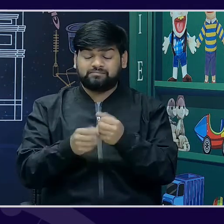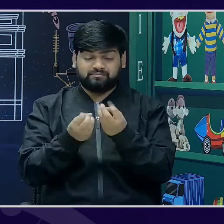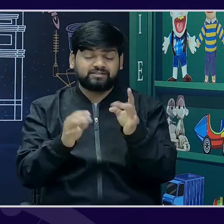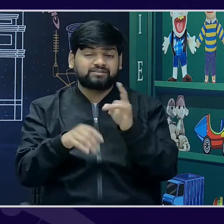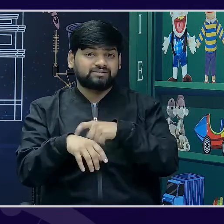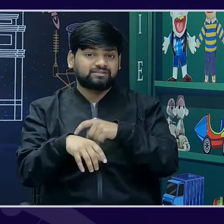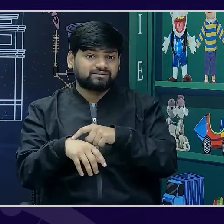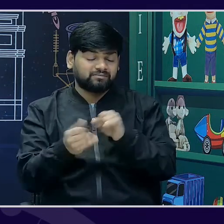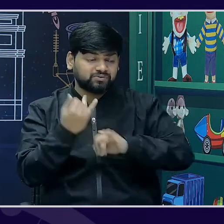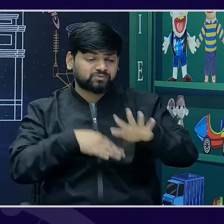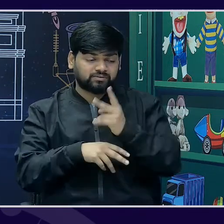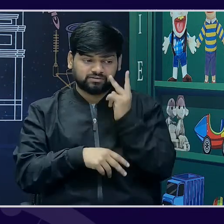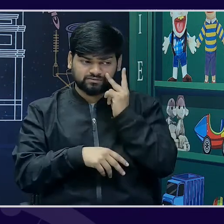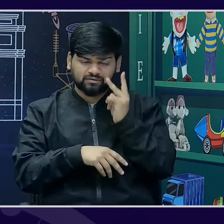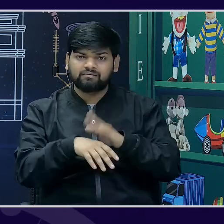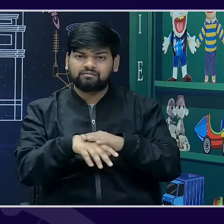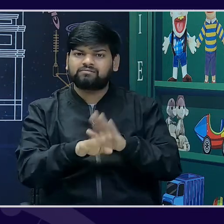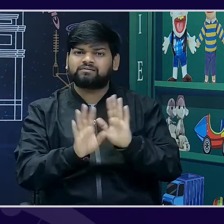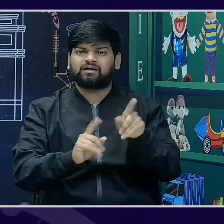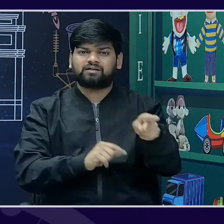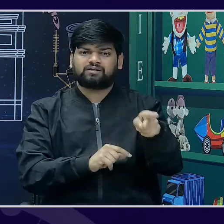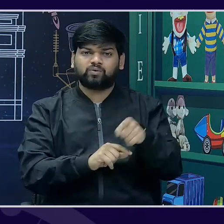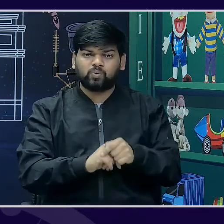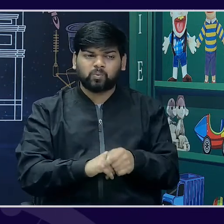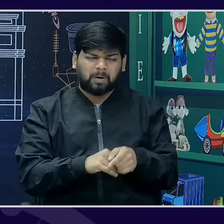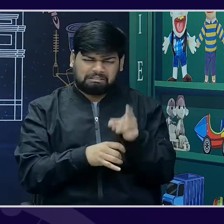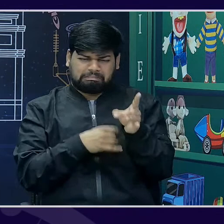there, ma'am. Yeah. Unfortunately,